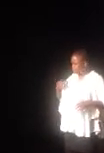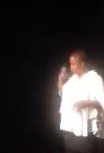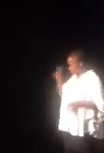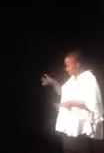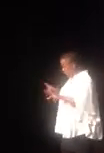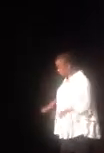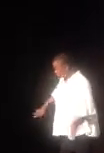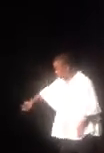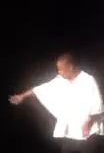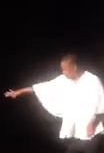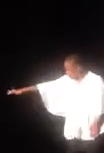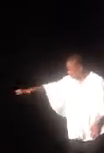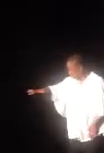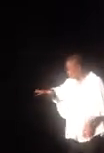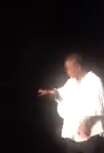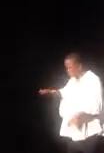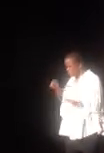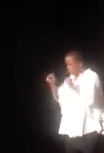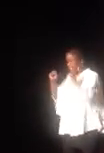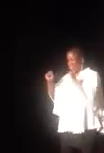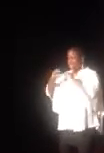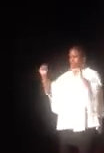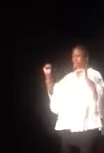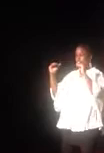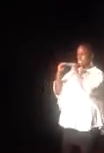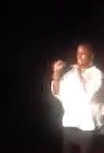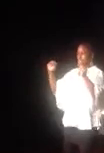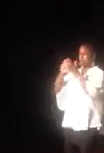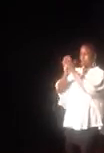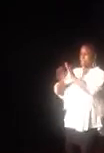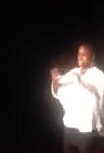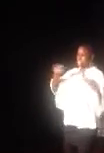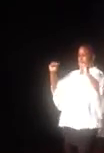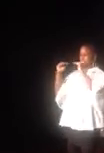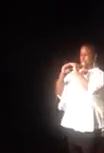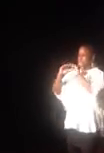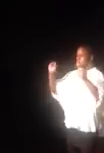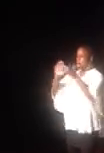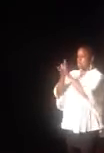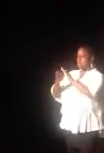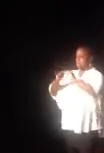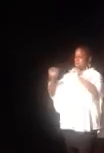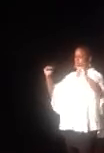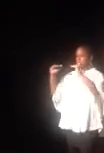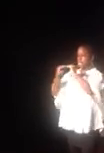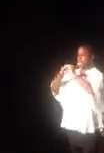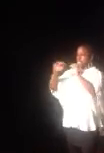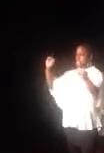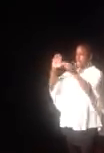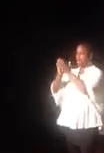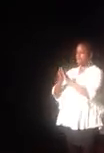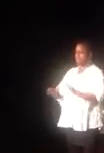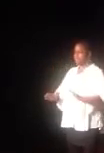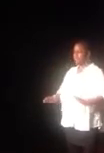They're screaming, no justice, no peace. No justice, no peace. No justice, no